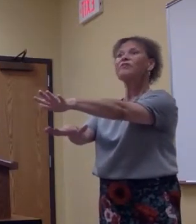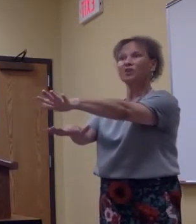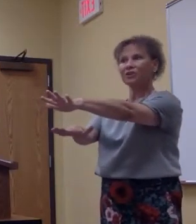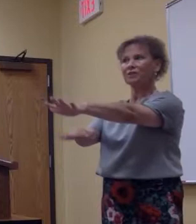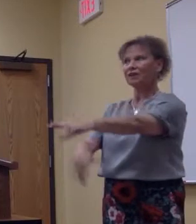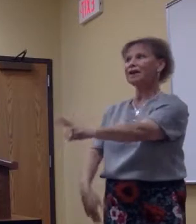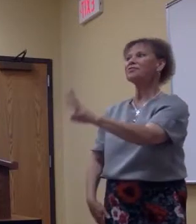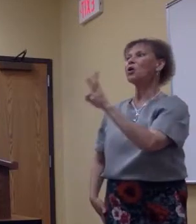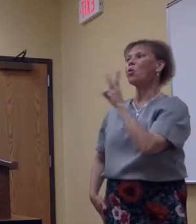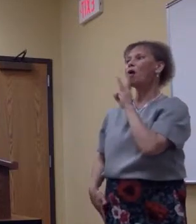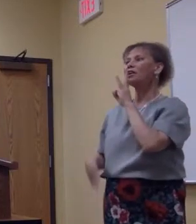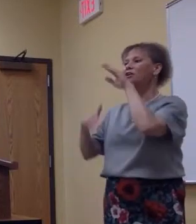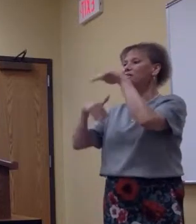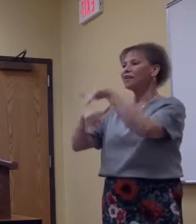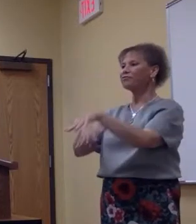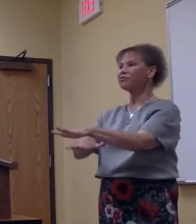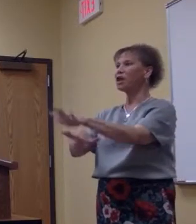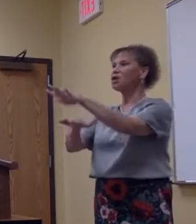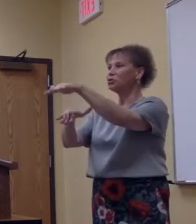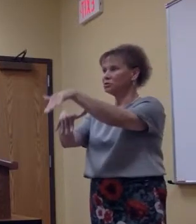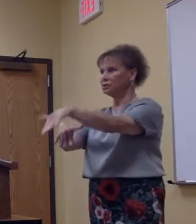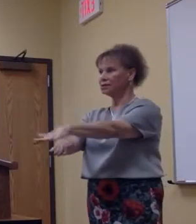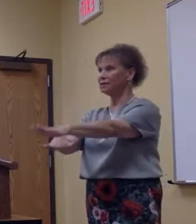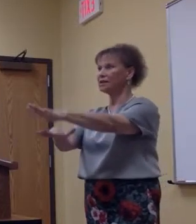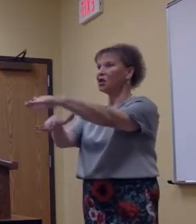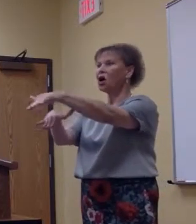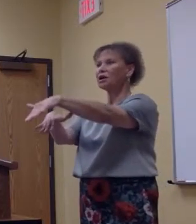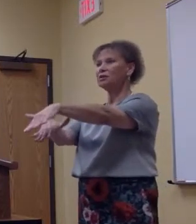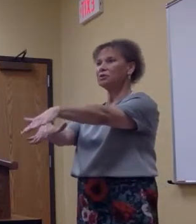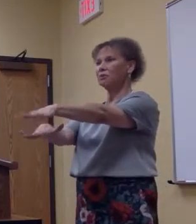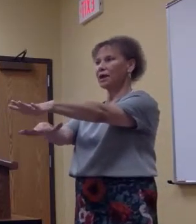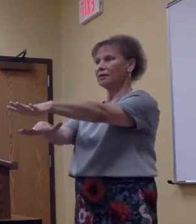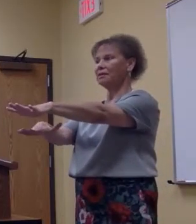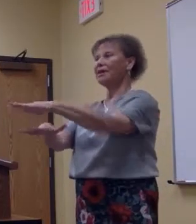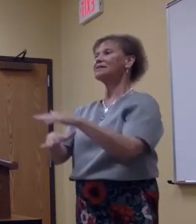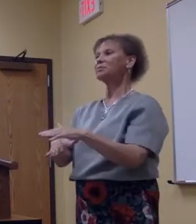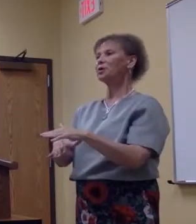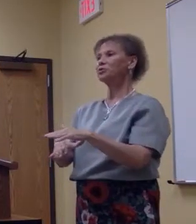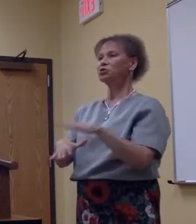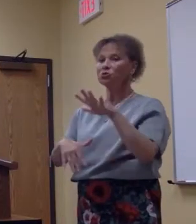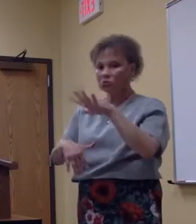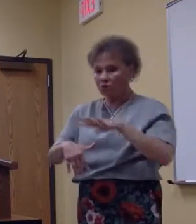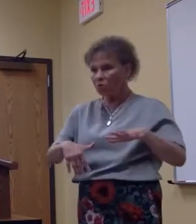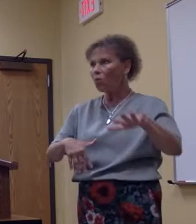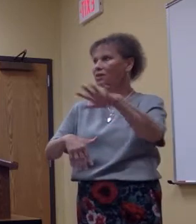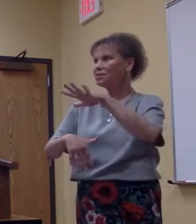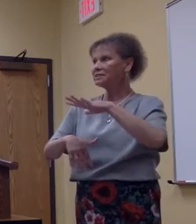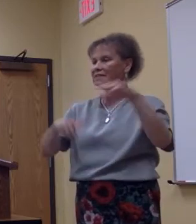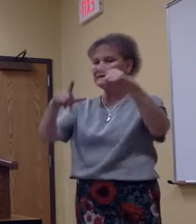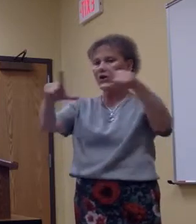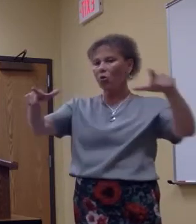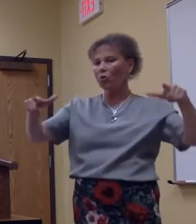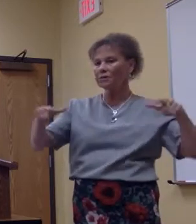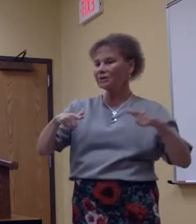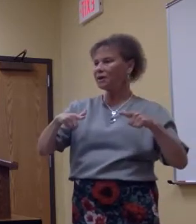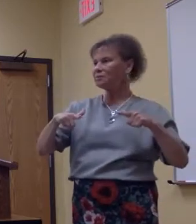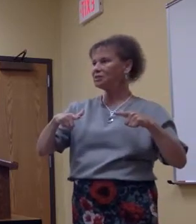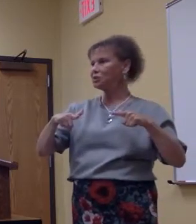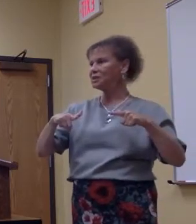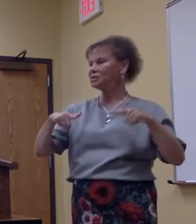river, all right? That water that flows in a long way, as opposed to water that's in, or sometimes they'll do it this